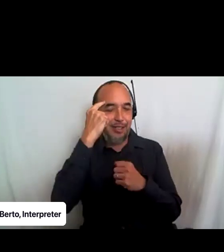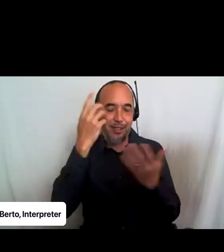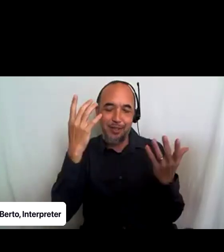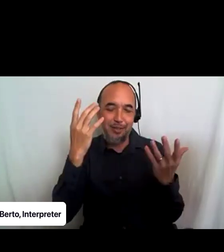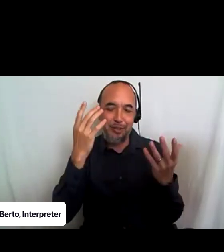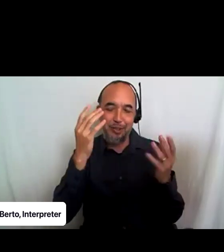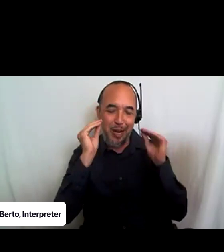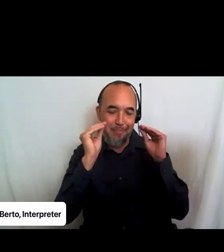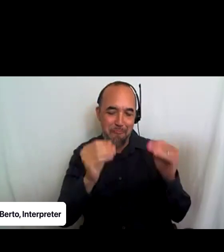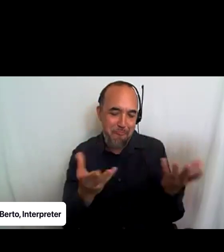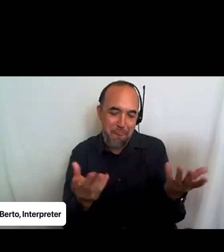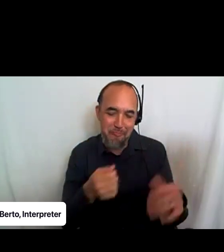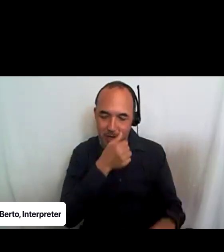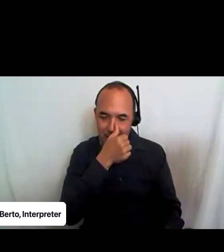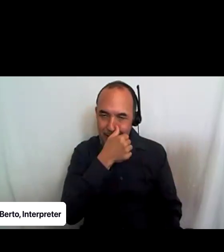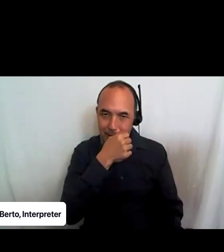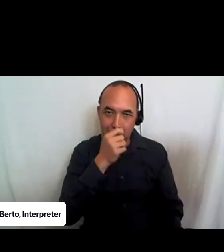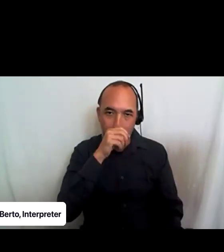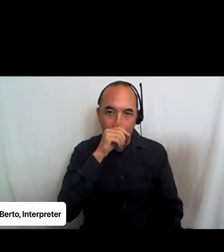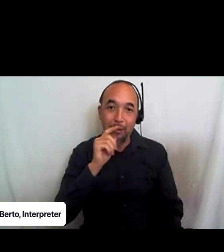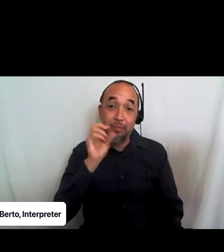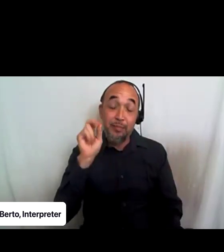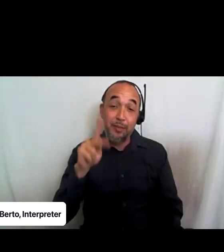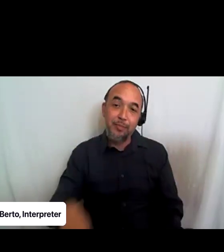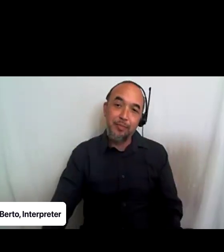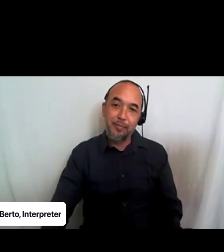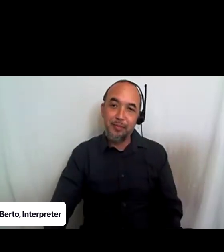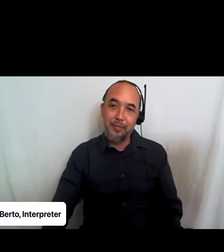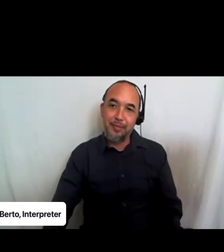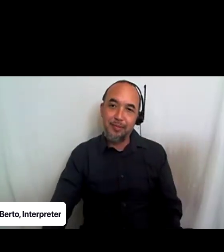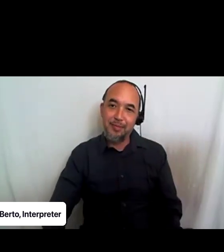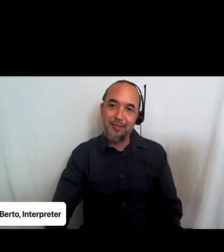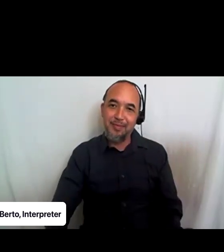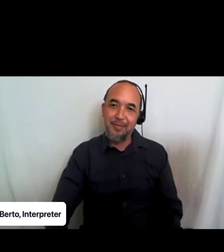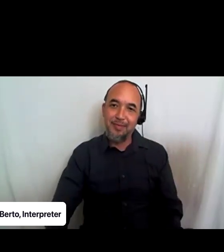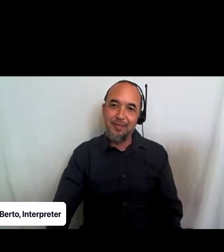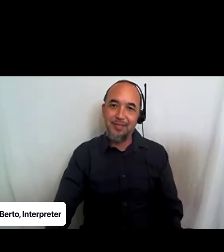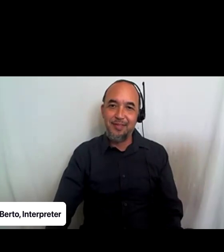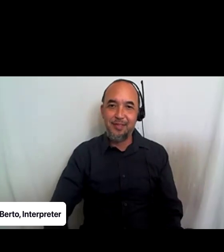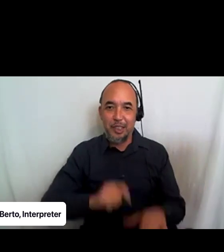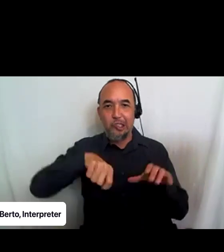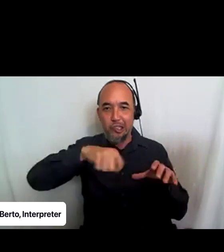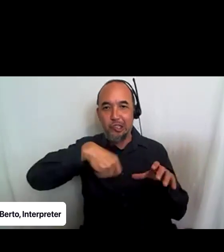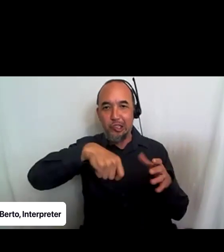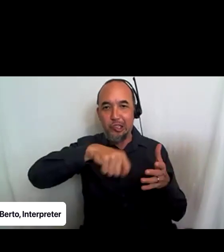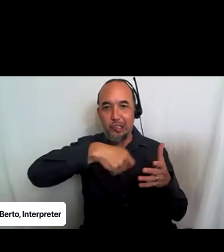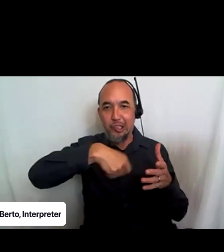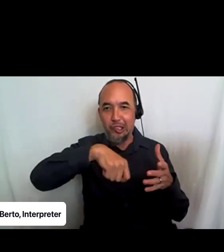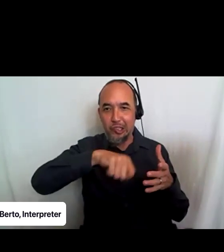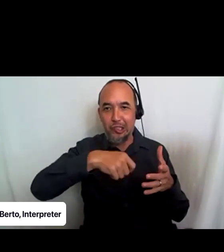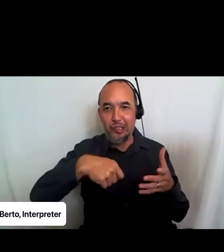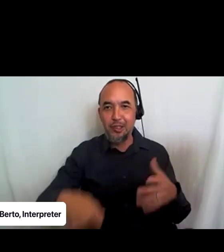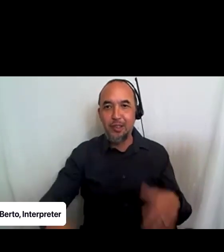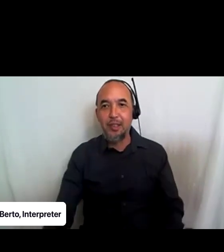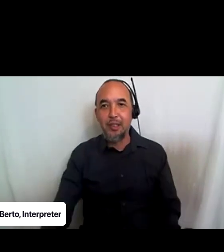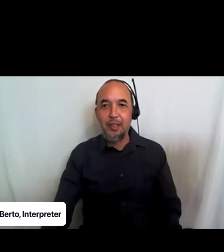whatsoever. All right. And I just want it to be kind of coated in that all together, all mixed together. The cheese slightly